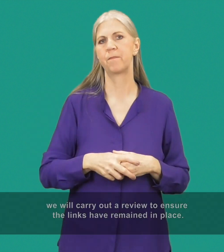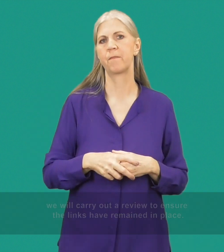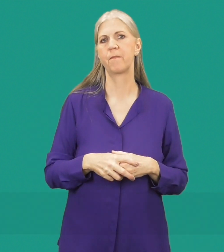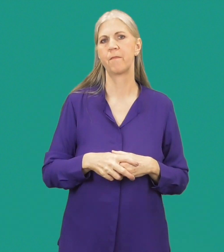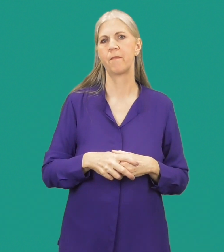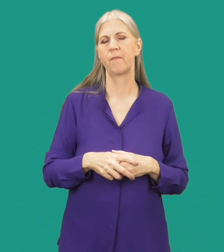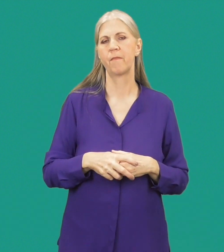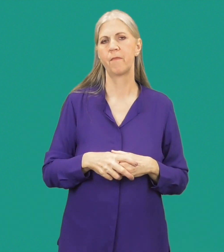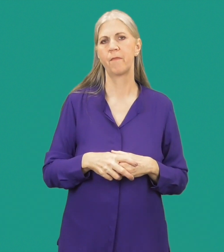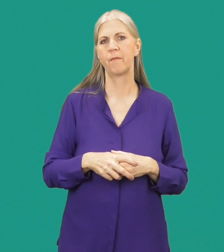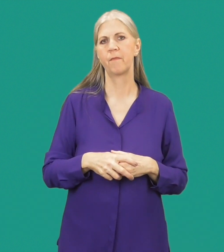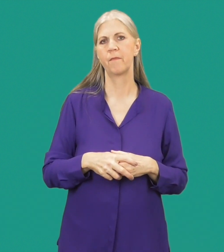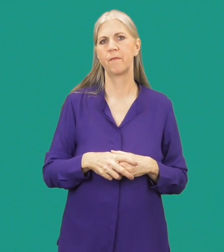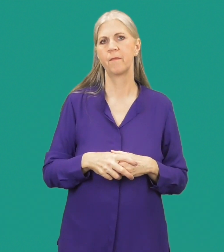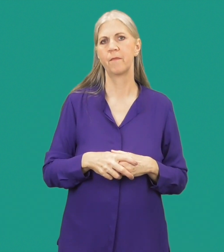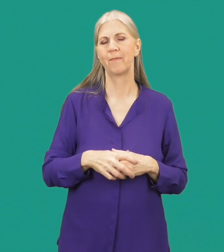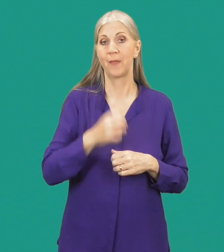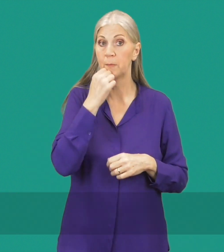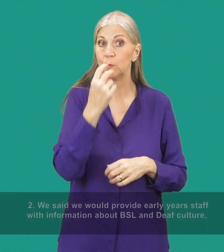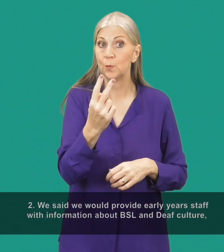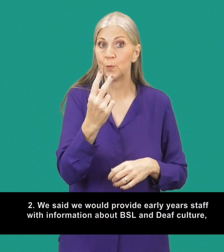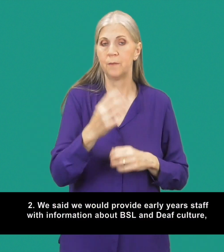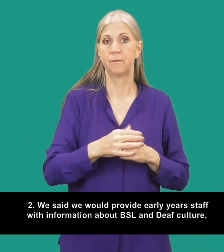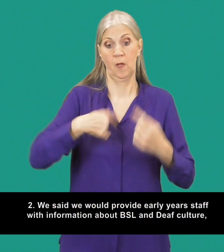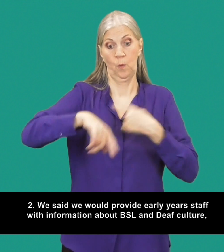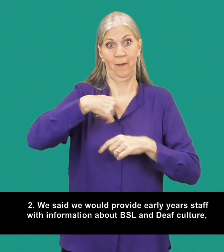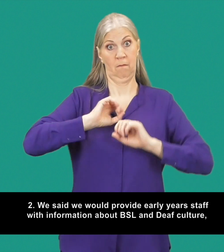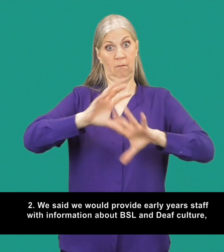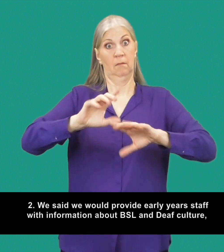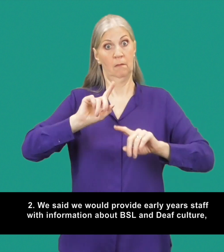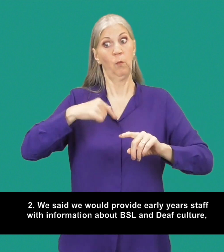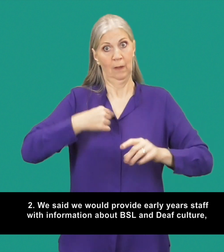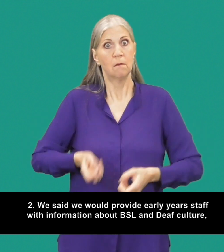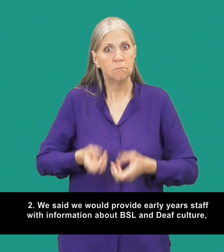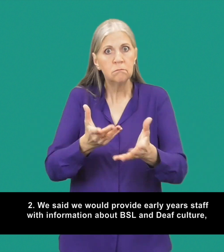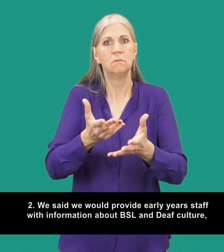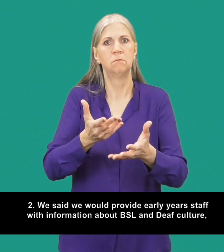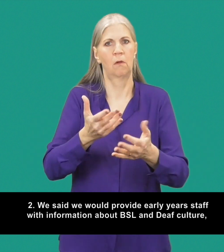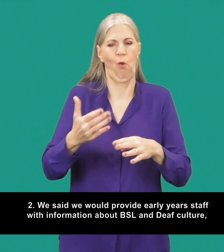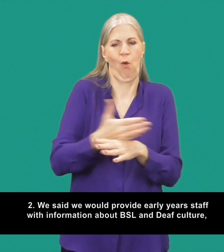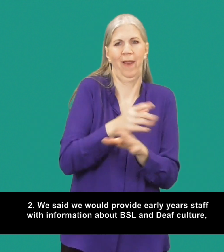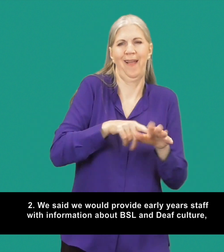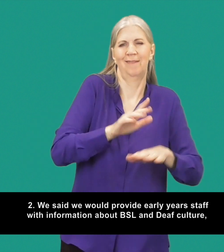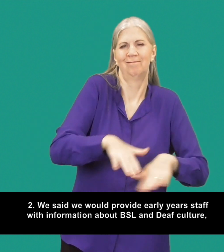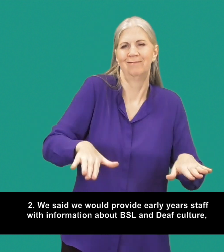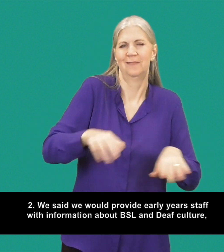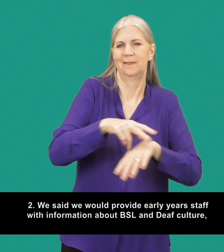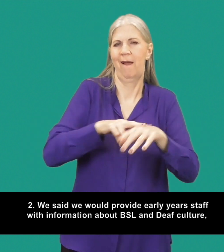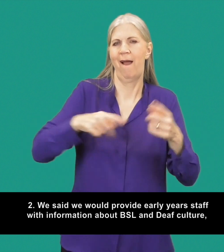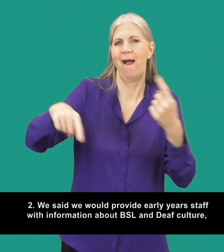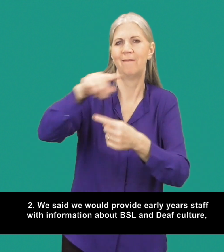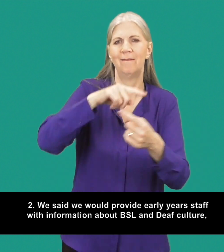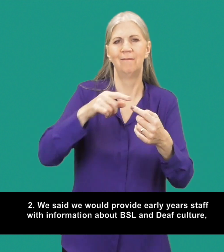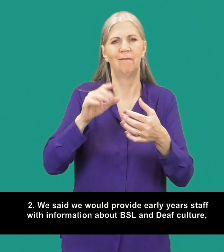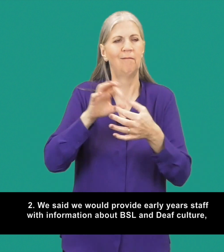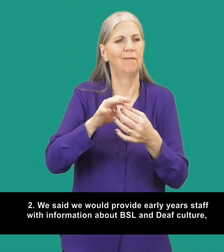Number 2. We said we would provide early years staff with information about BSL and deaf